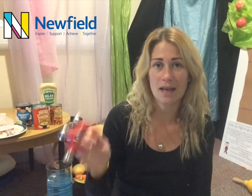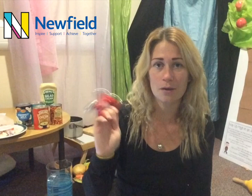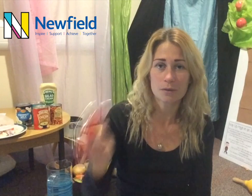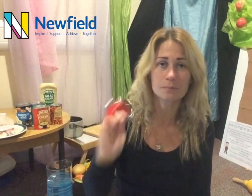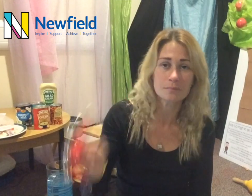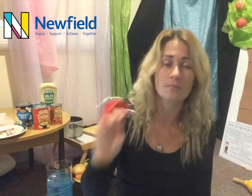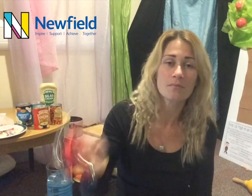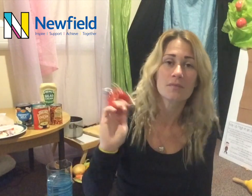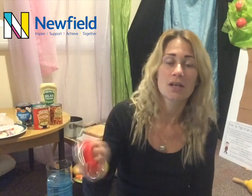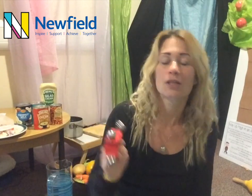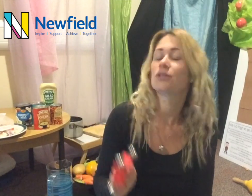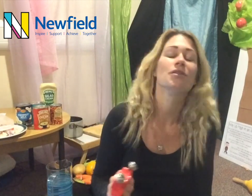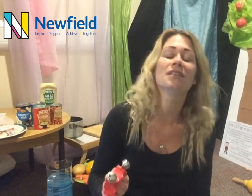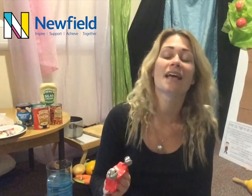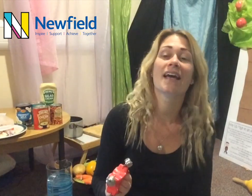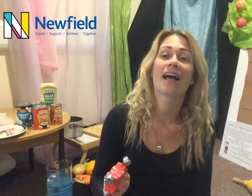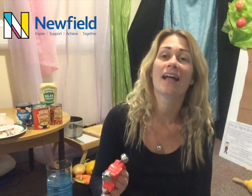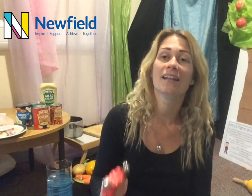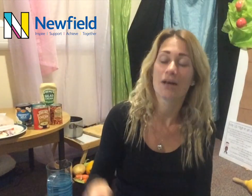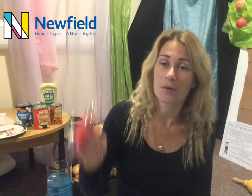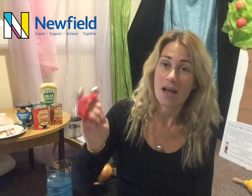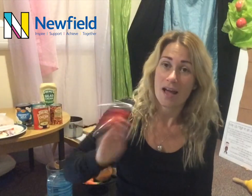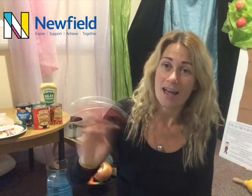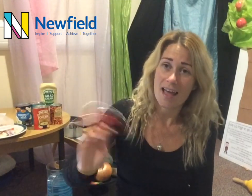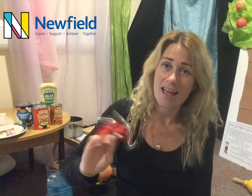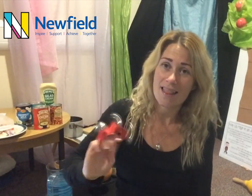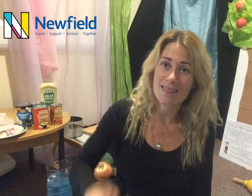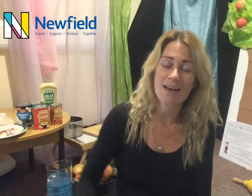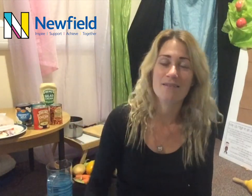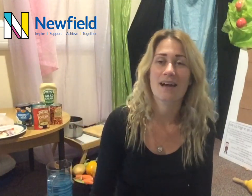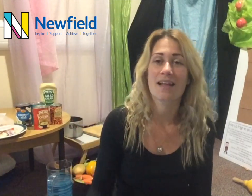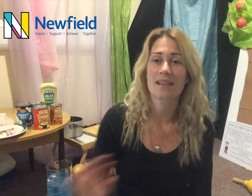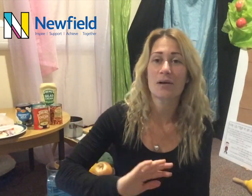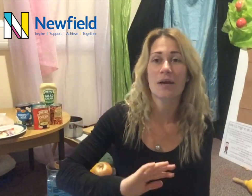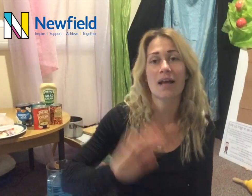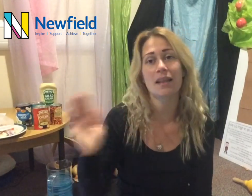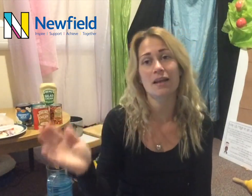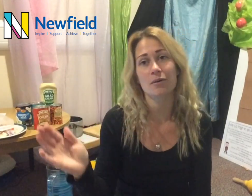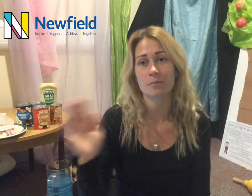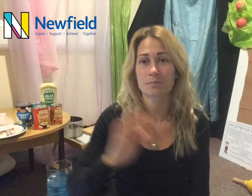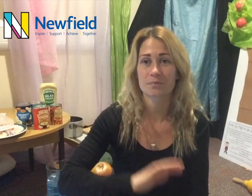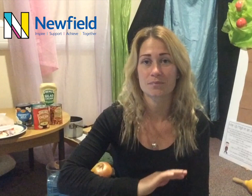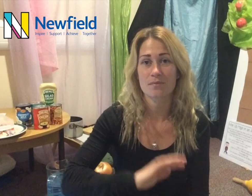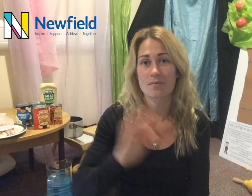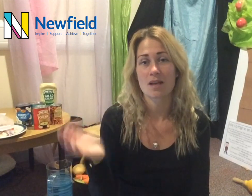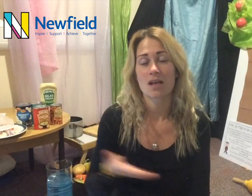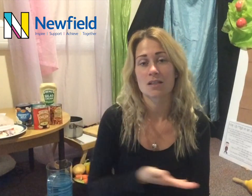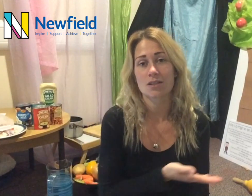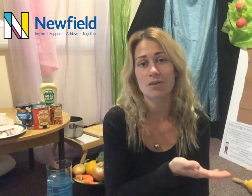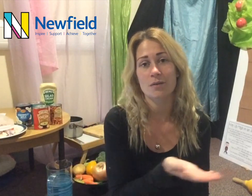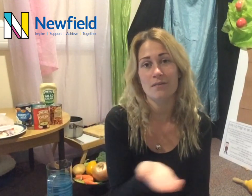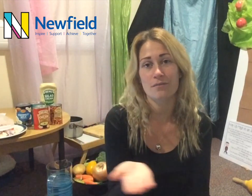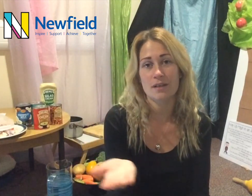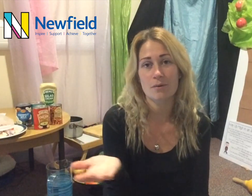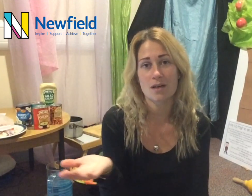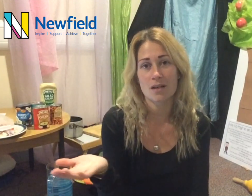loud to say hello? Hello, hello, hello to